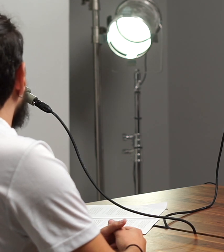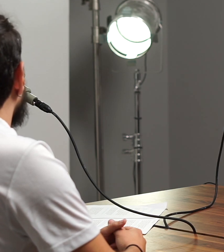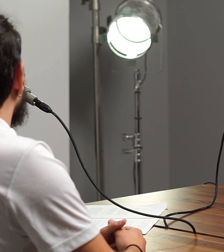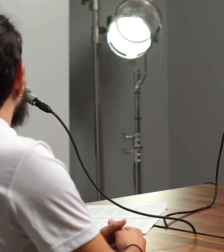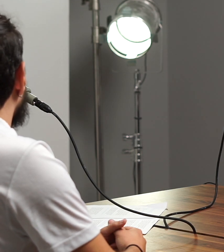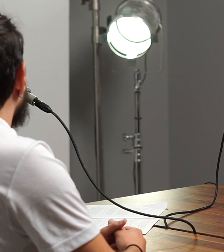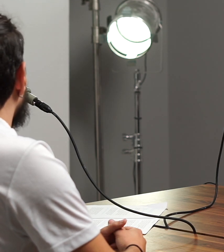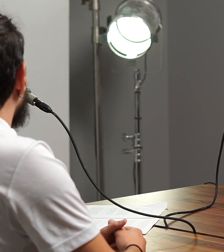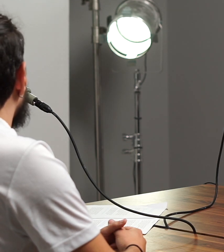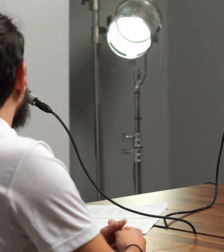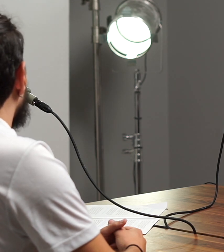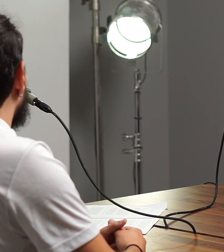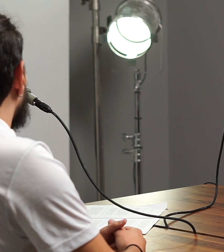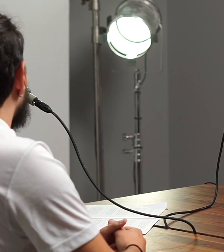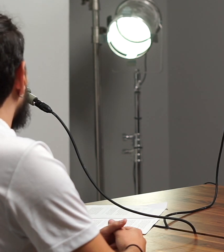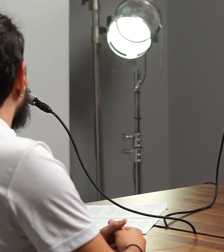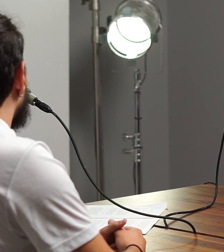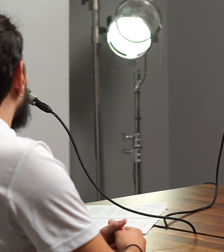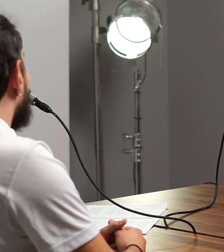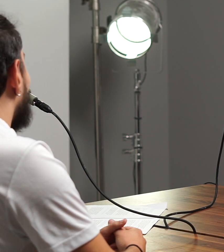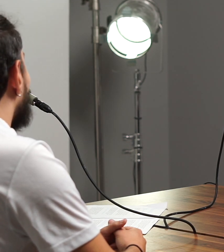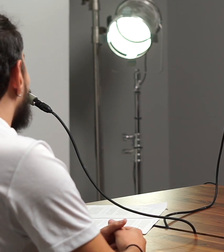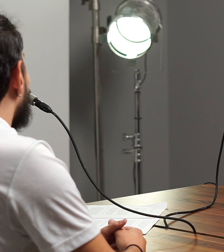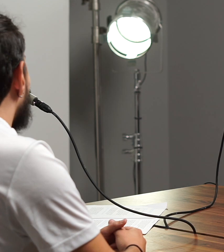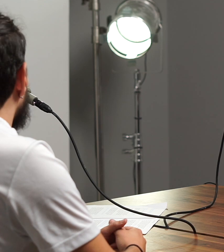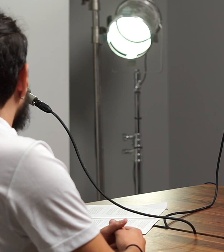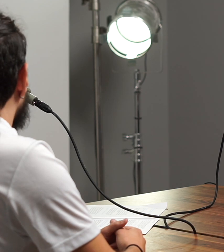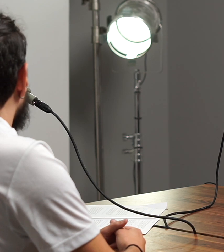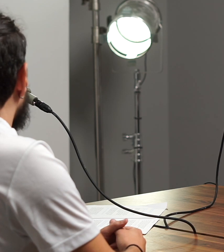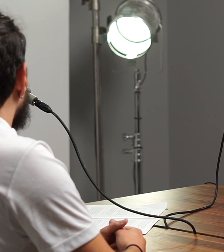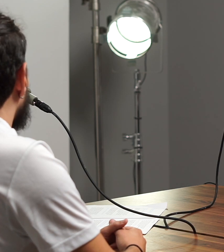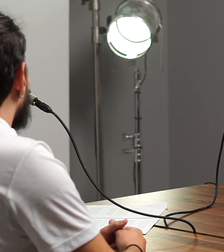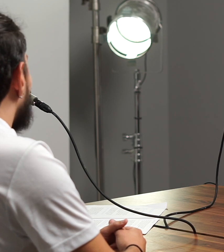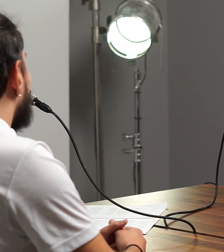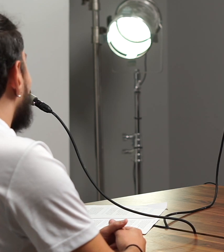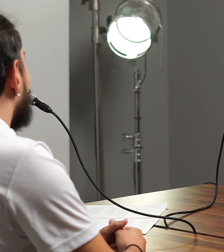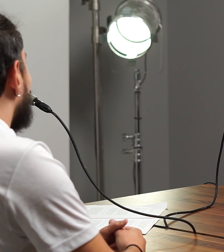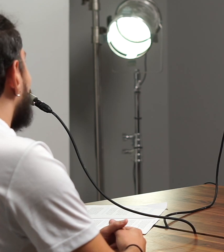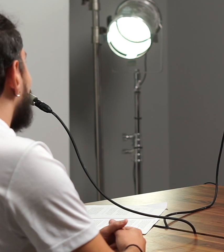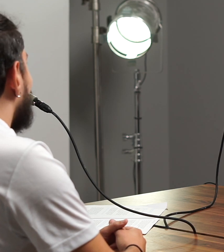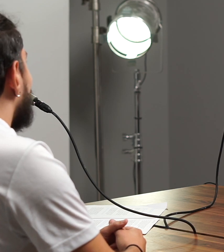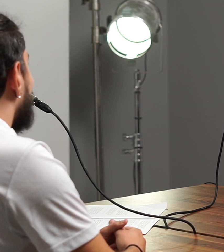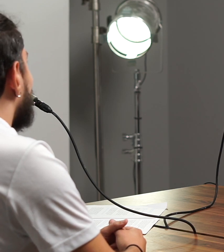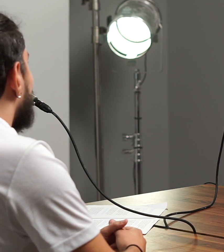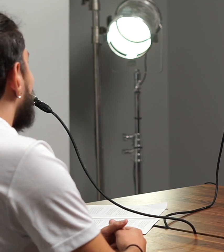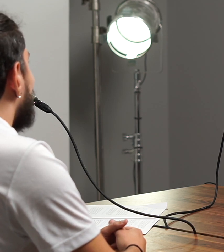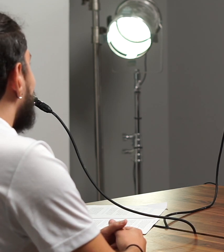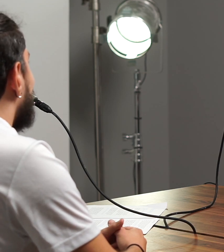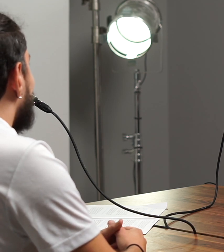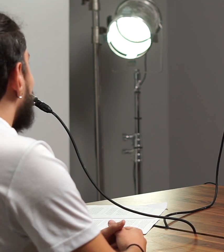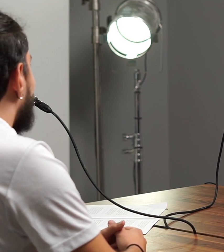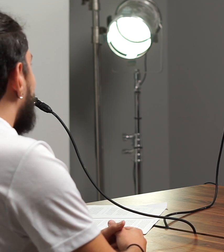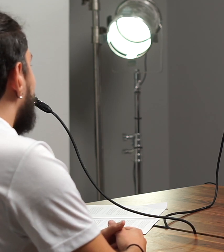our deaf community which is a beautiful thing and so we're grateful for that so i did enough talking